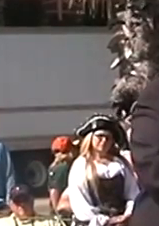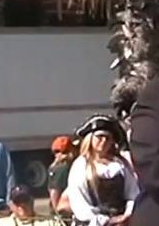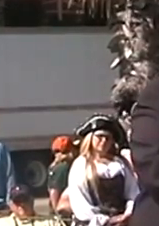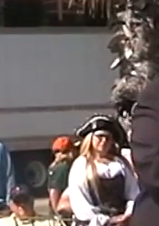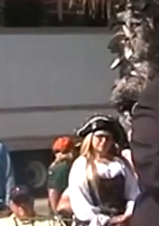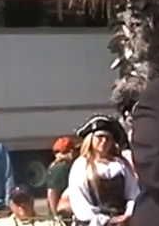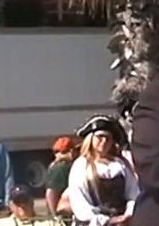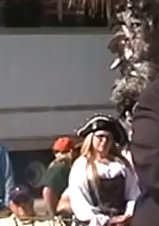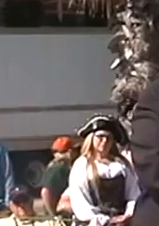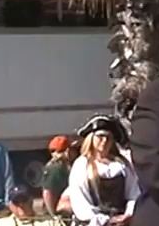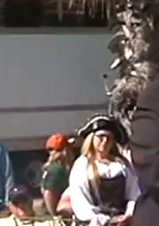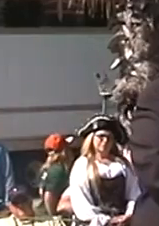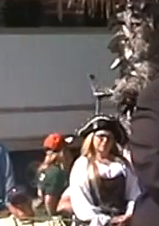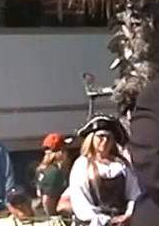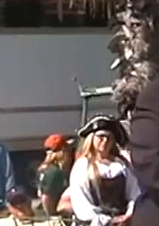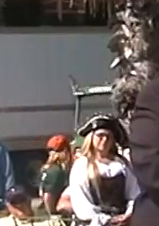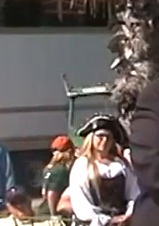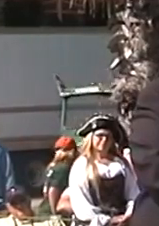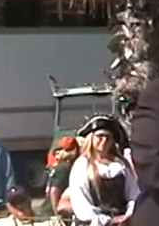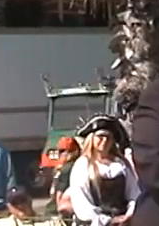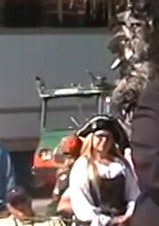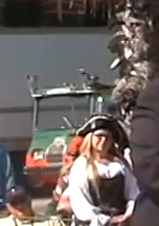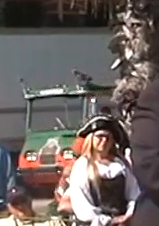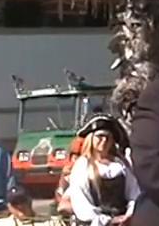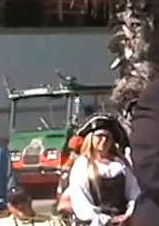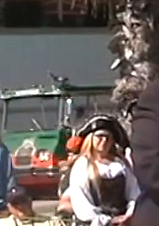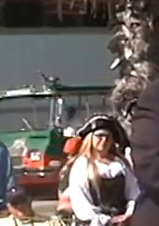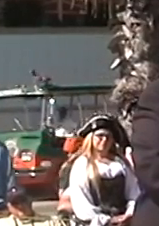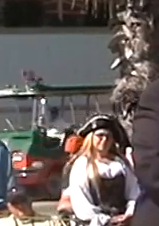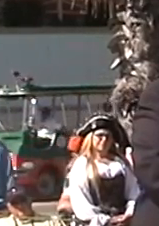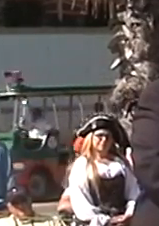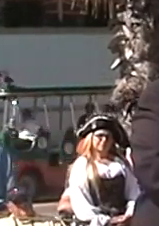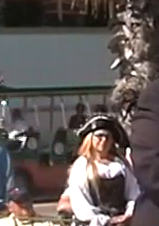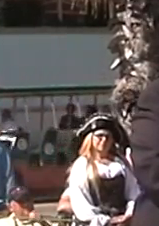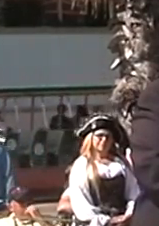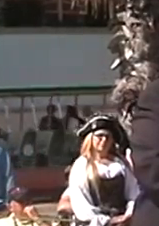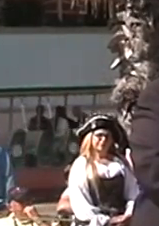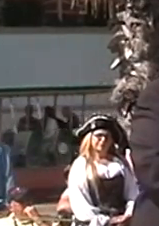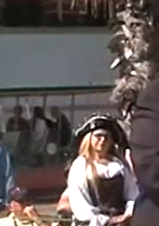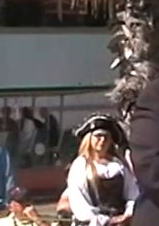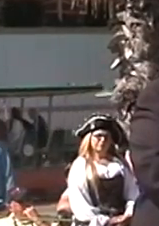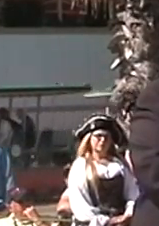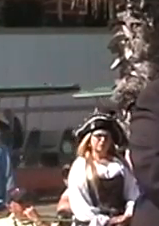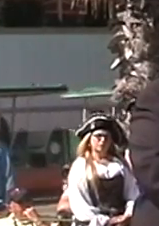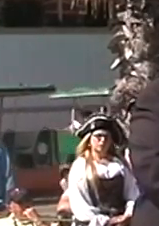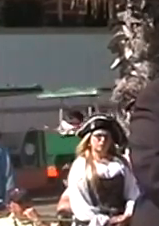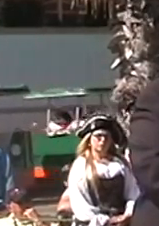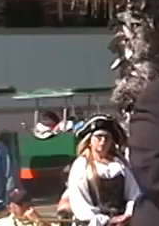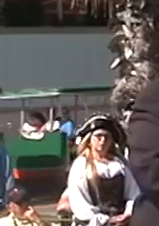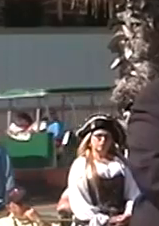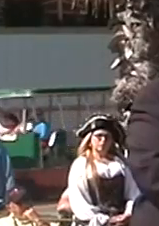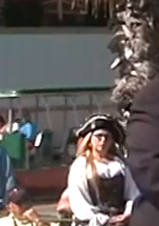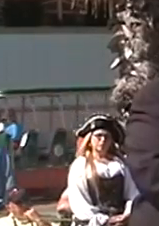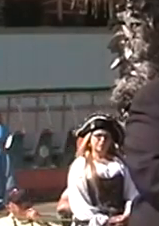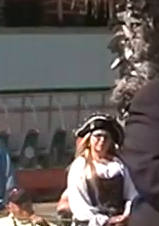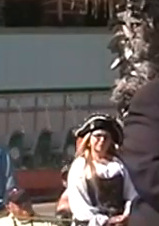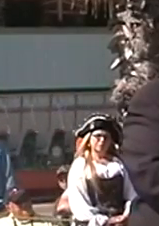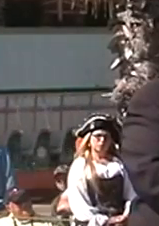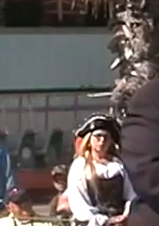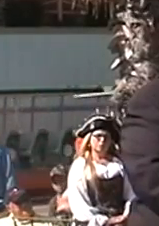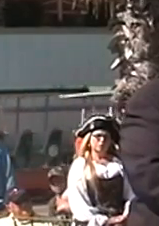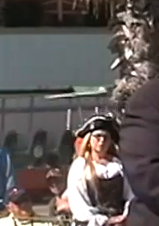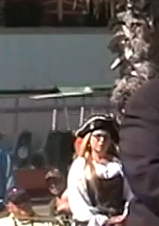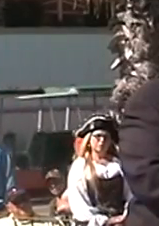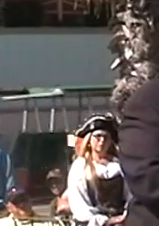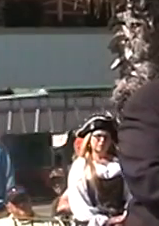Diego Columbus, Christopher Columbus' son, after Spanish authorities refused to concede him Christopher Columbus'